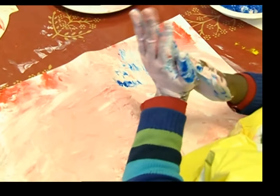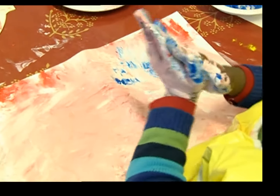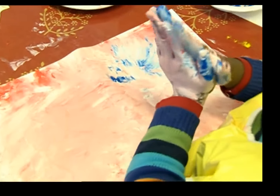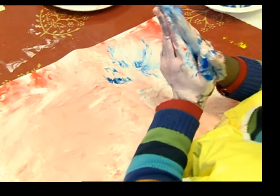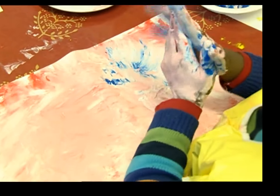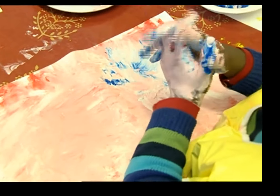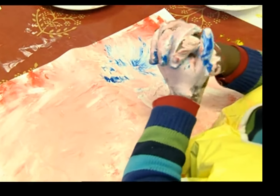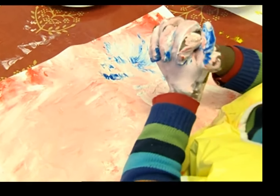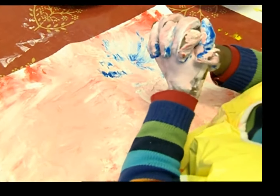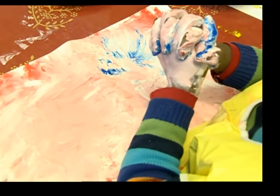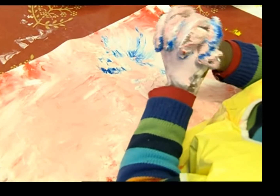Look.